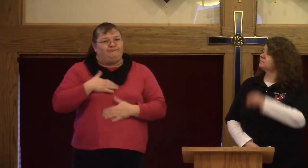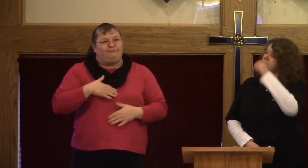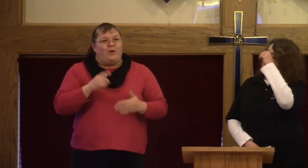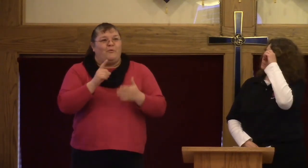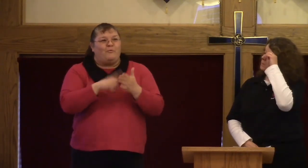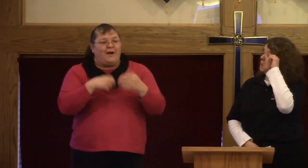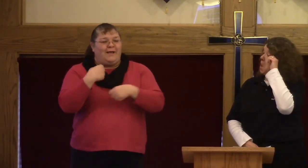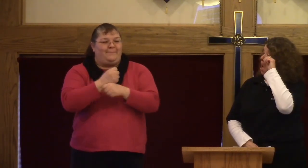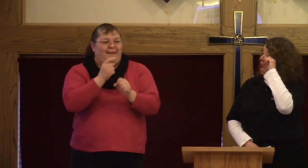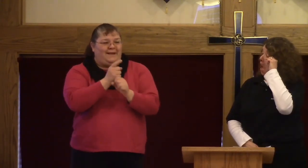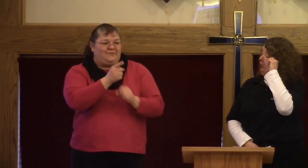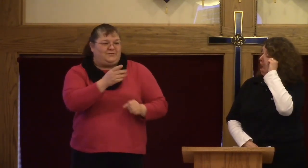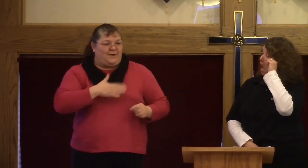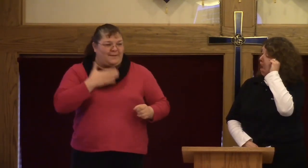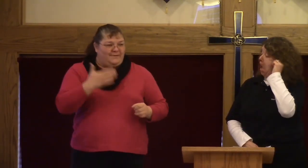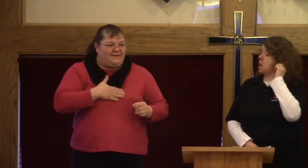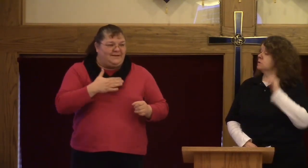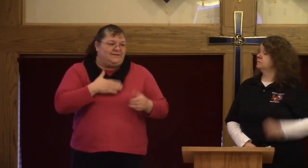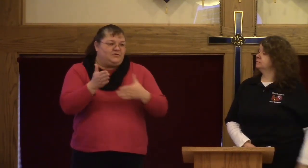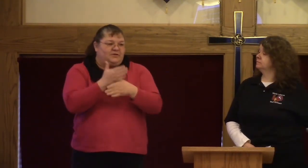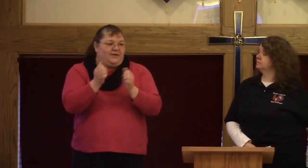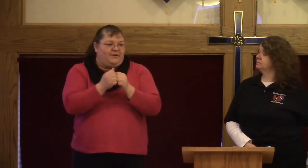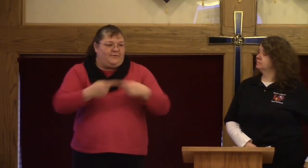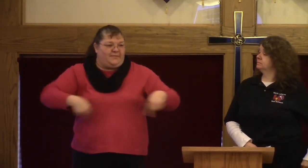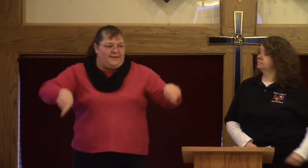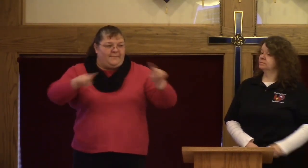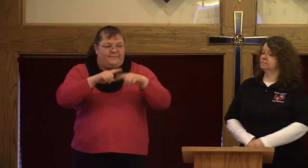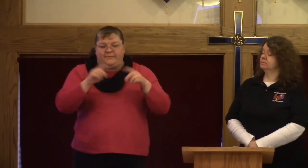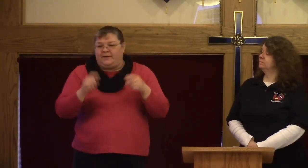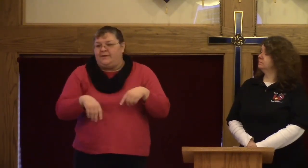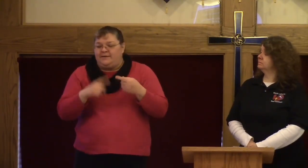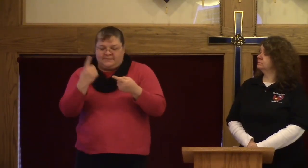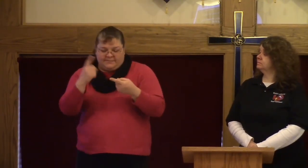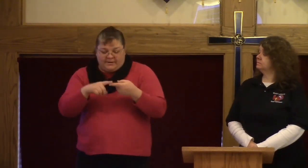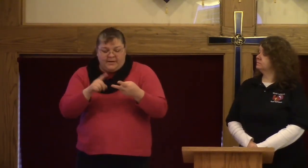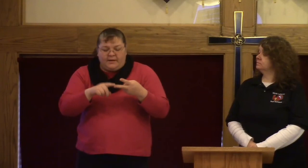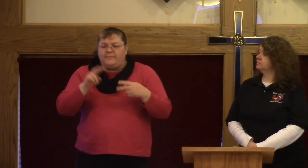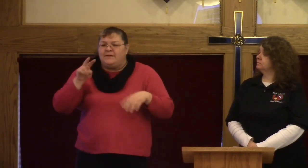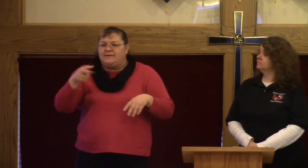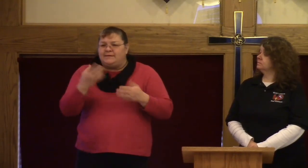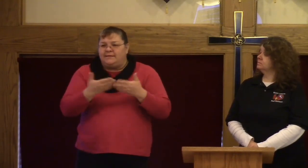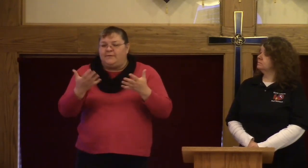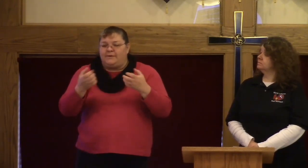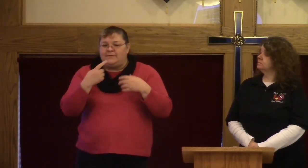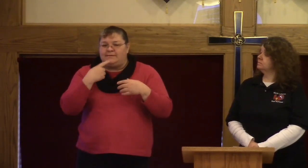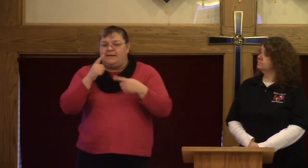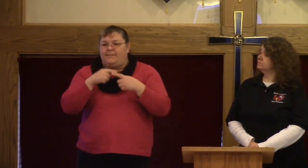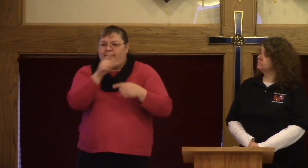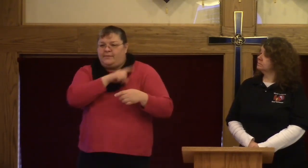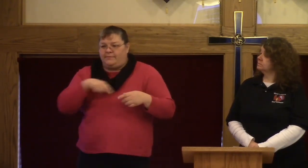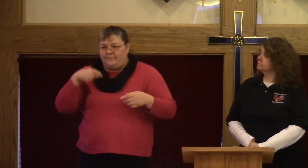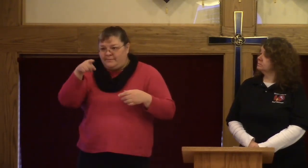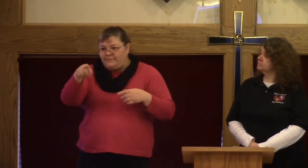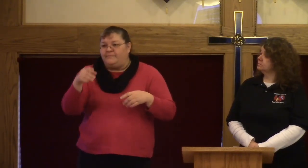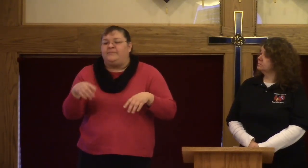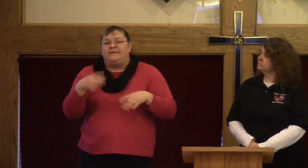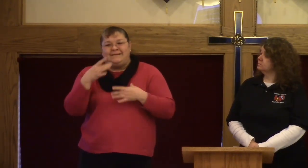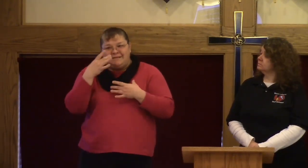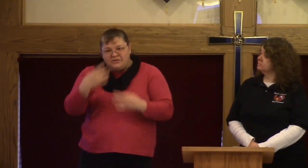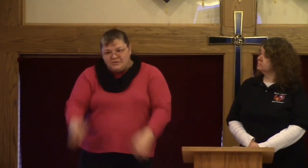yeah. So thanks for sharing. So we know what makes you inspired. But also a second thing I want to talk about, Lorena,